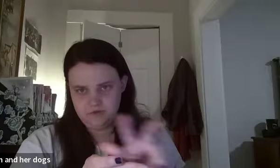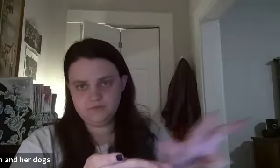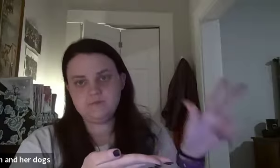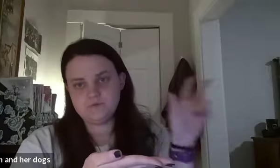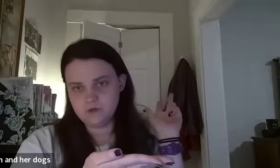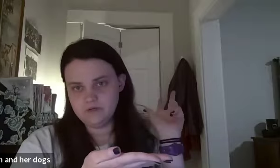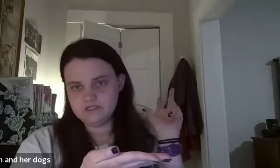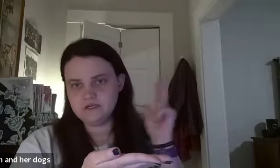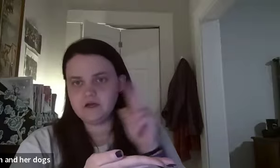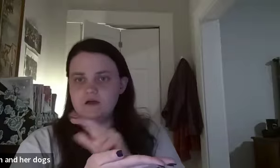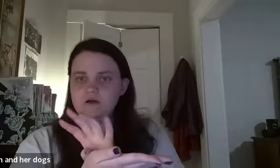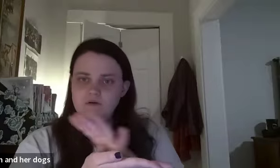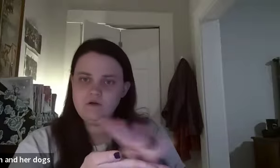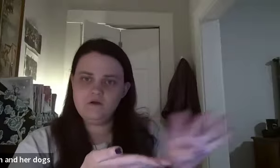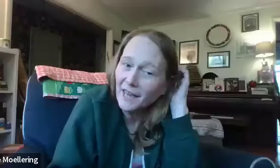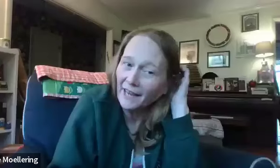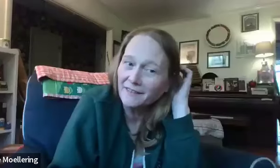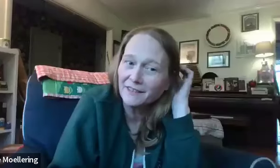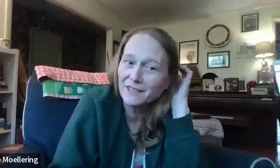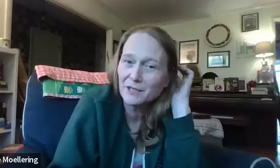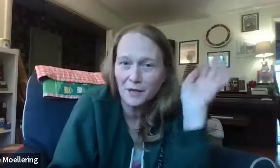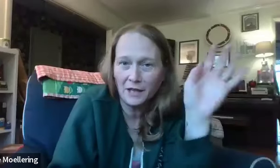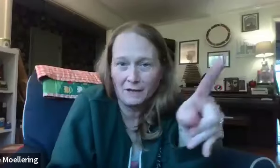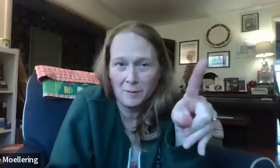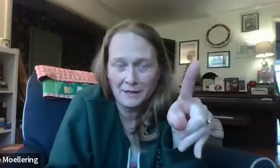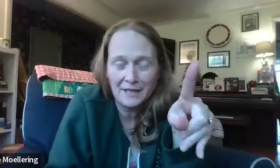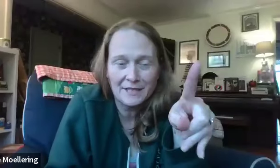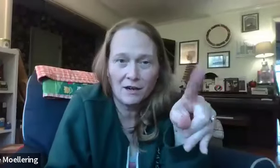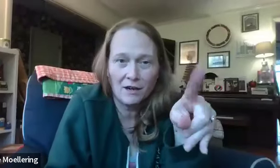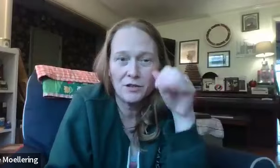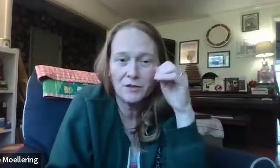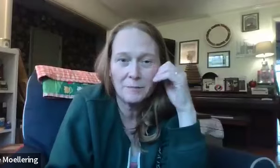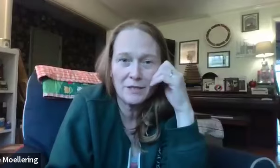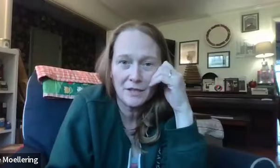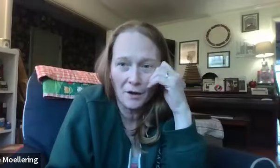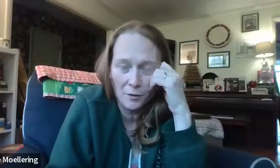number. 3 weeks Can I ago. just say that this is what I love about ASL? You can be so